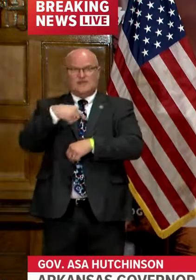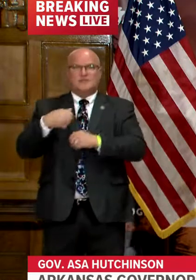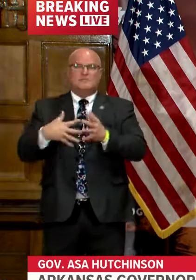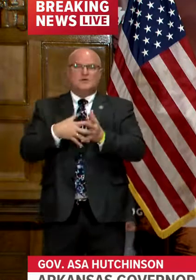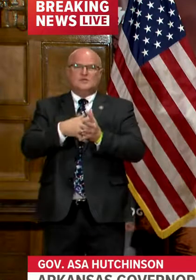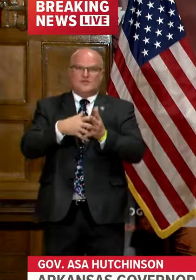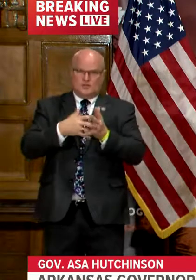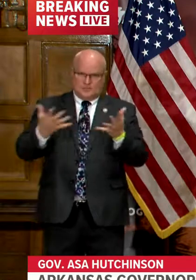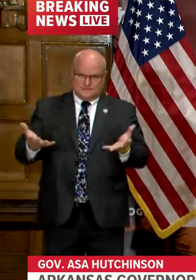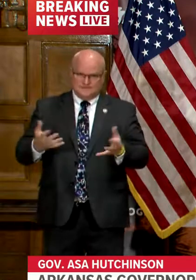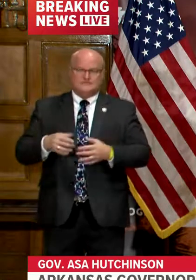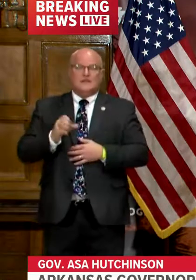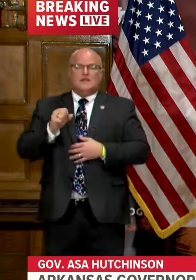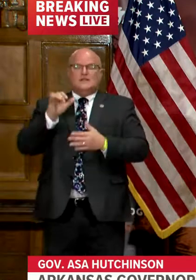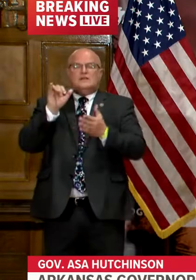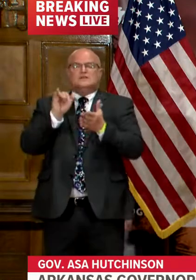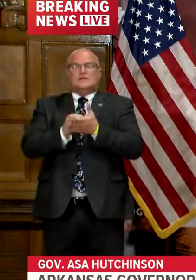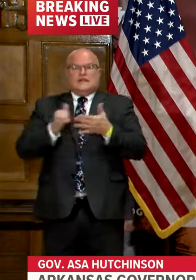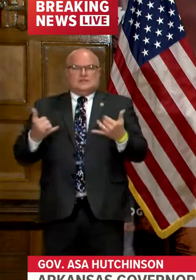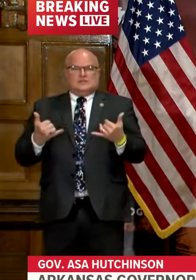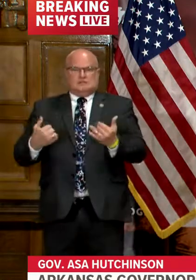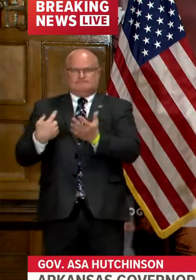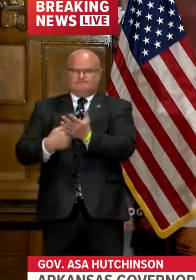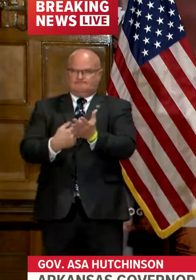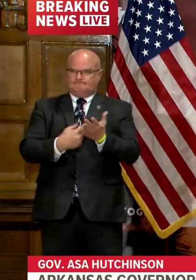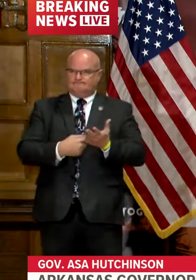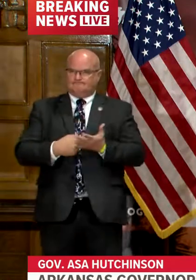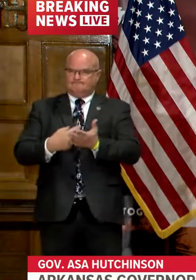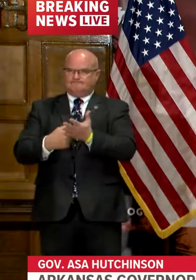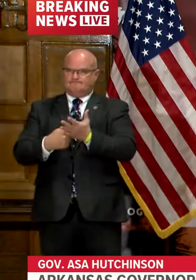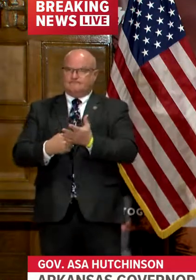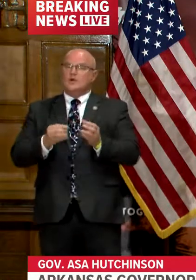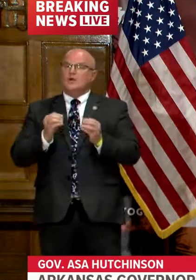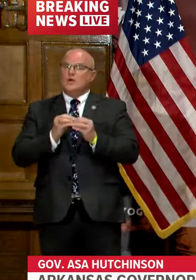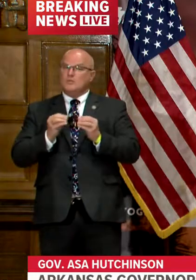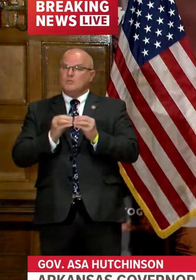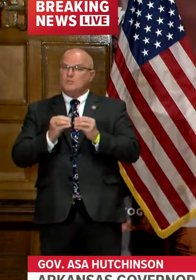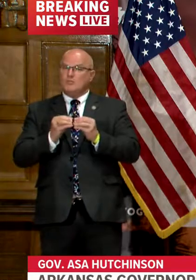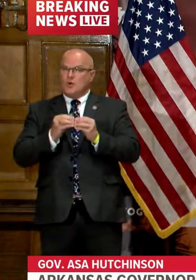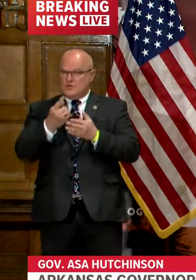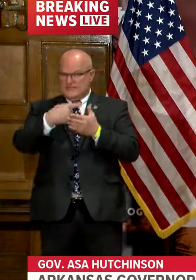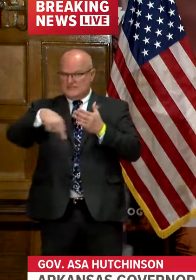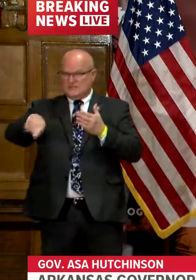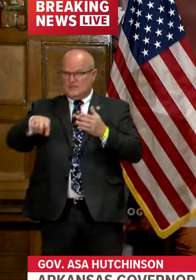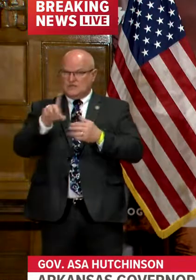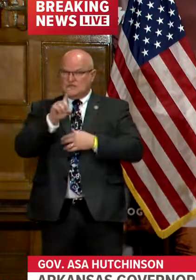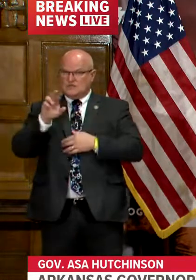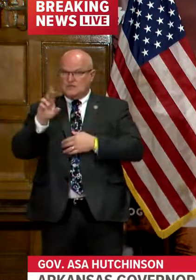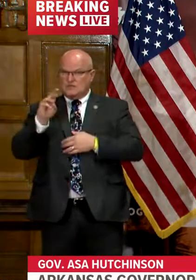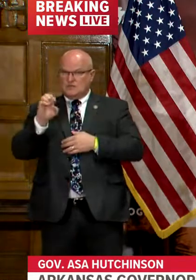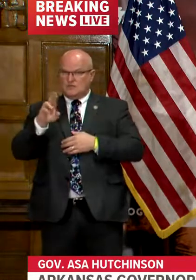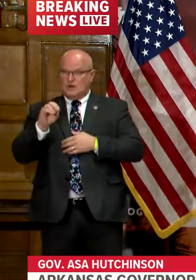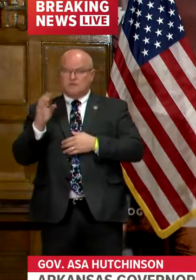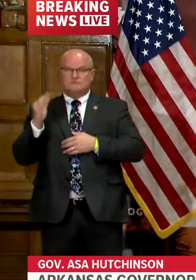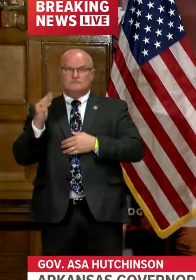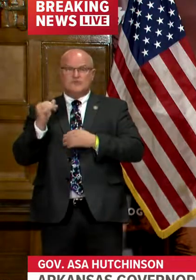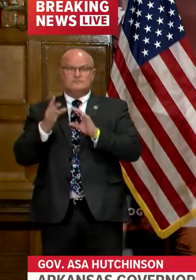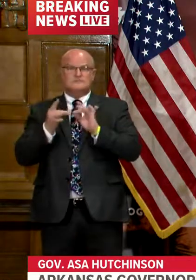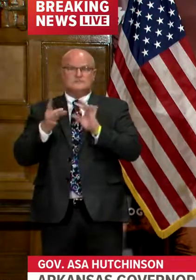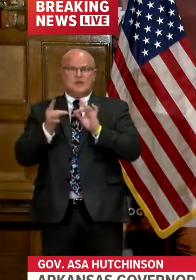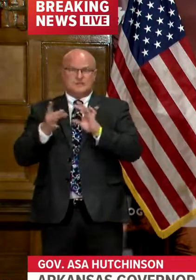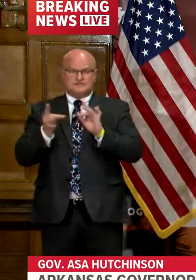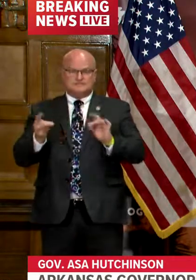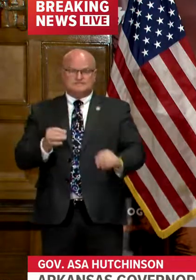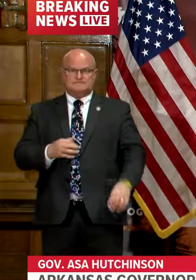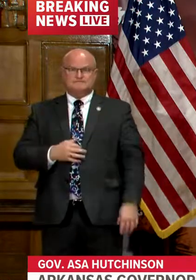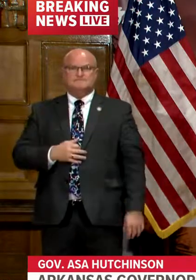vulnerable. So that's the current discussion. We'll have more information on that next week. But Dr. Romero, why don't you comment on that?